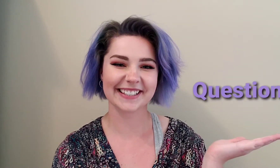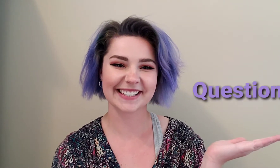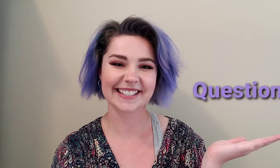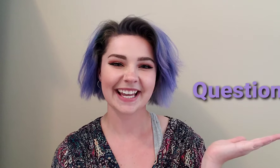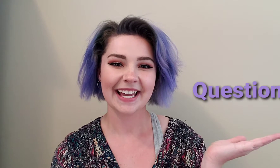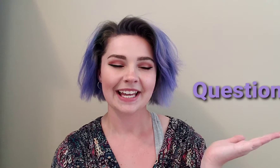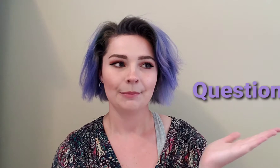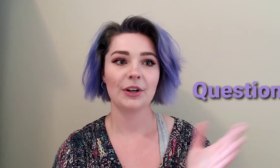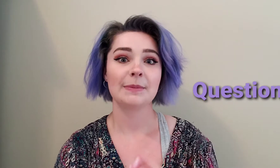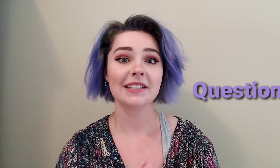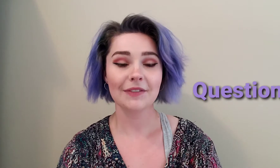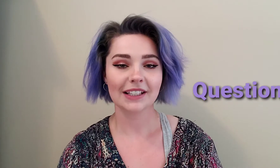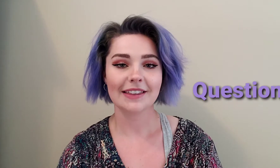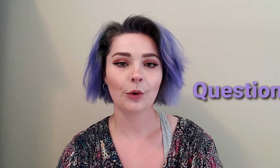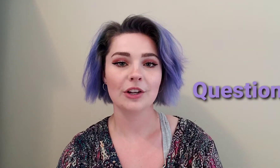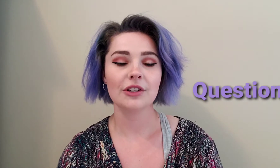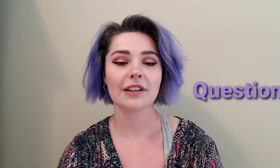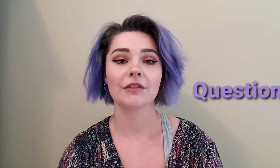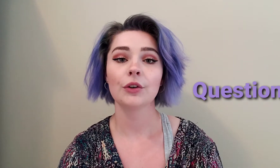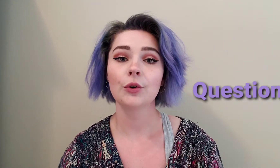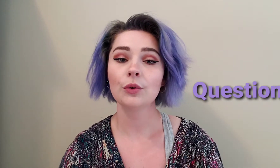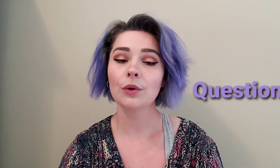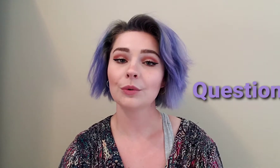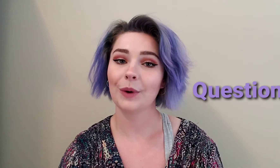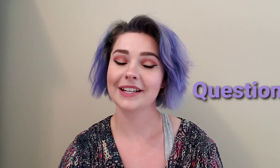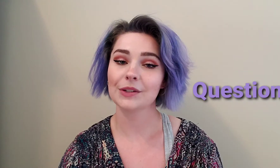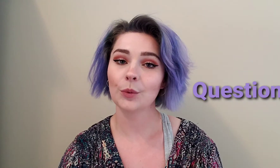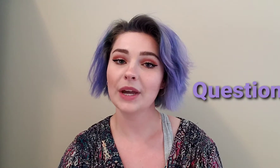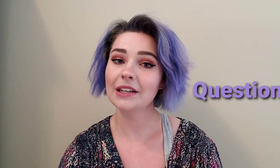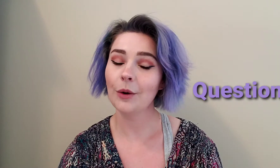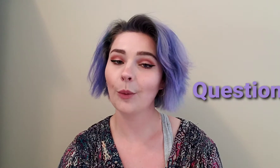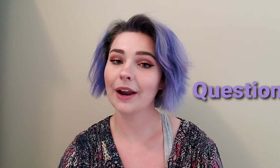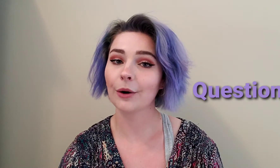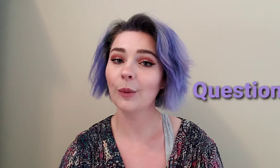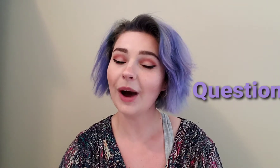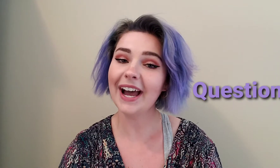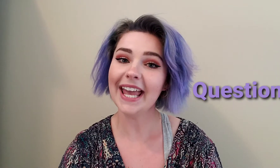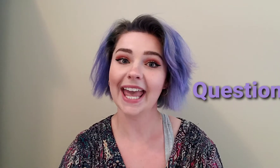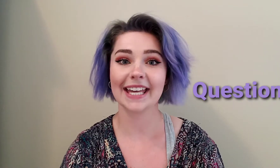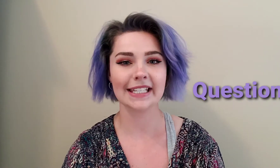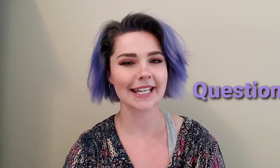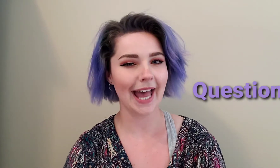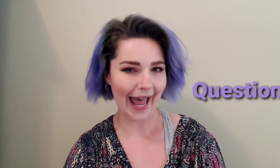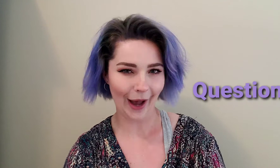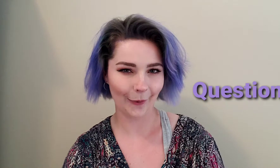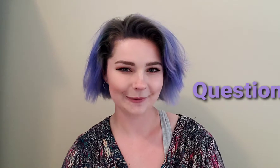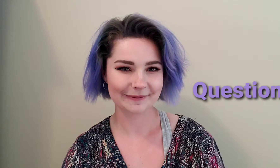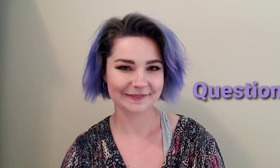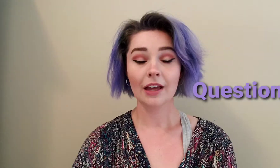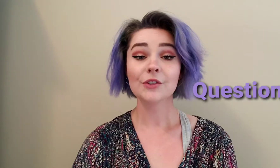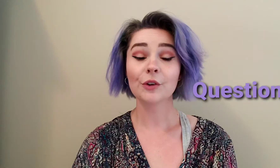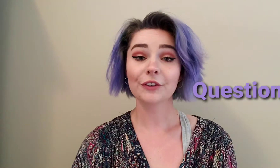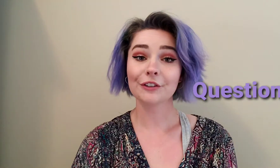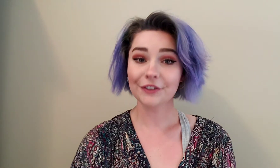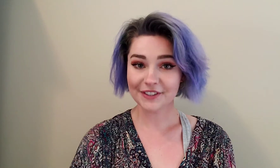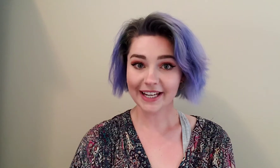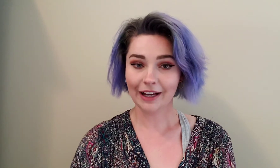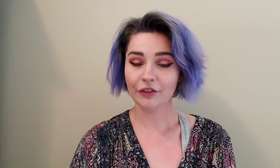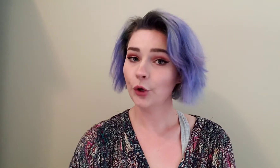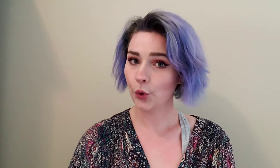questions. More specifically, the questions of who, what, when, where, why, and how. So for your first sign of